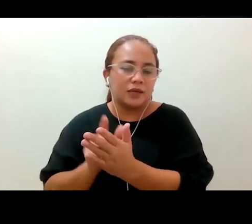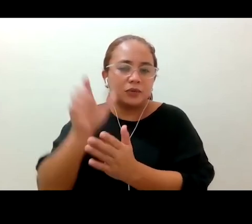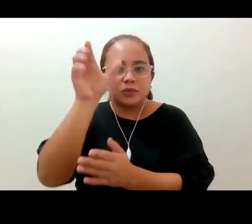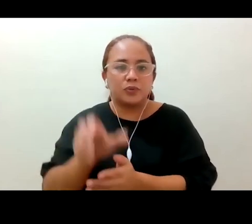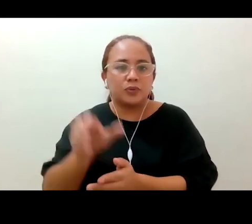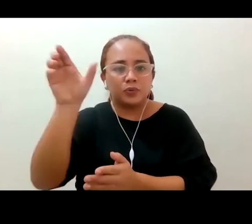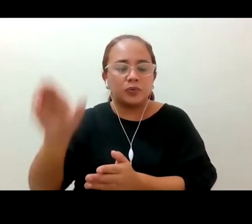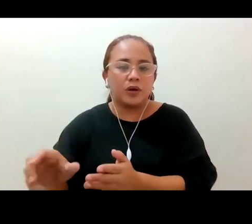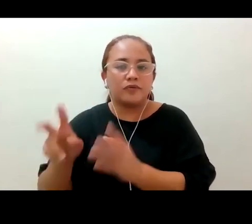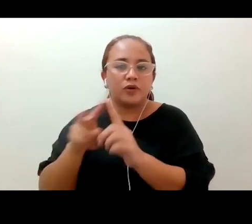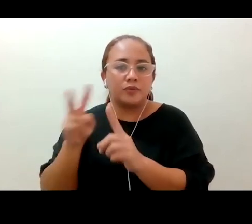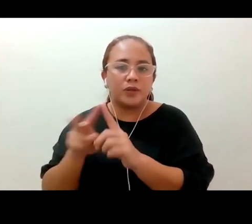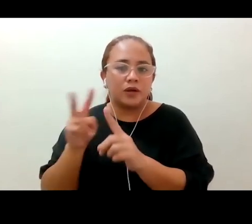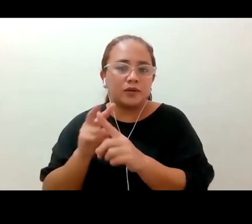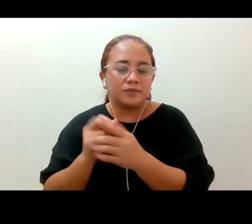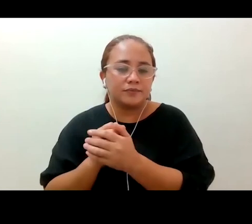categorization of the vocabulary?